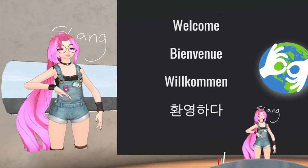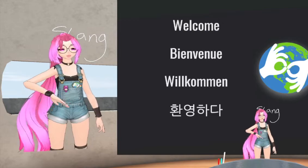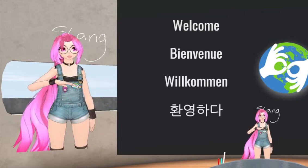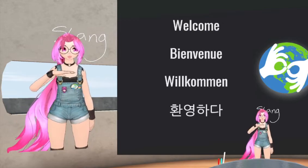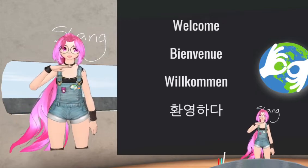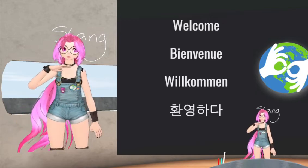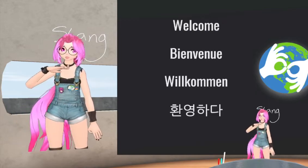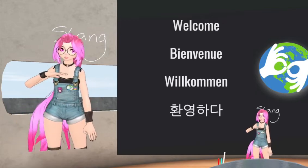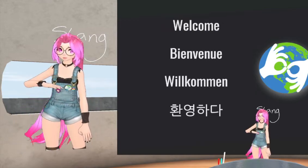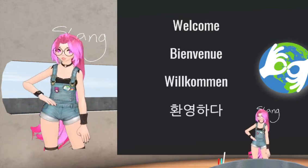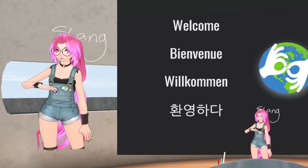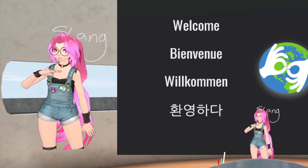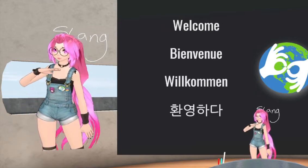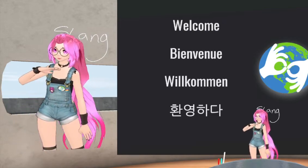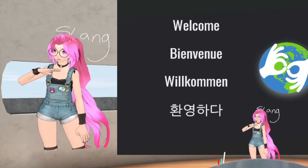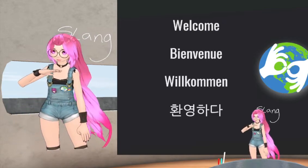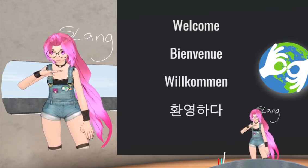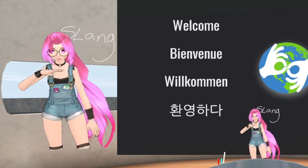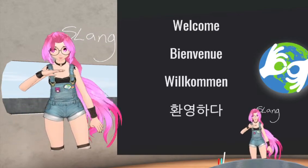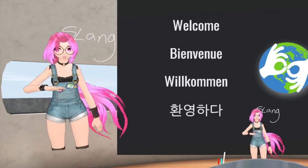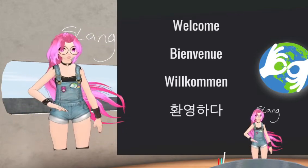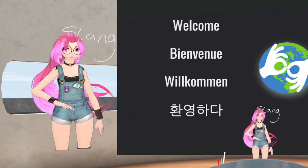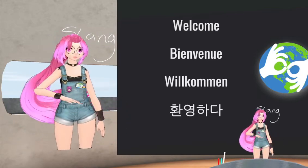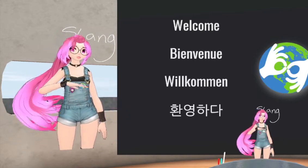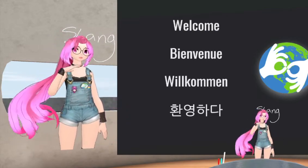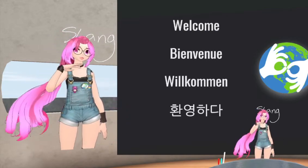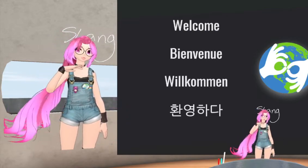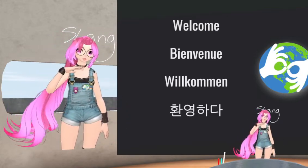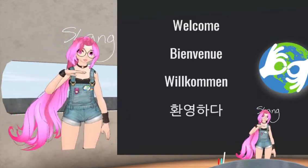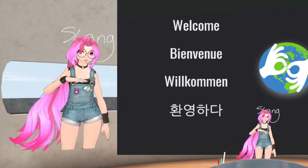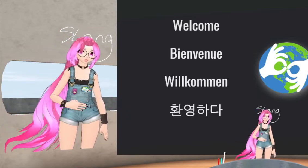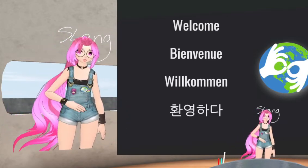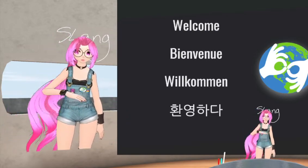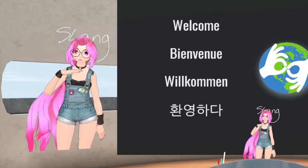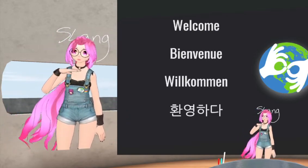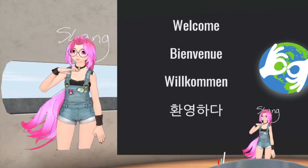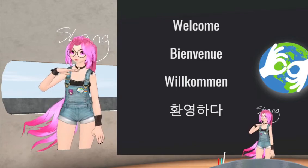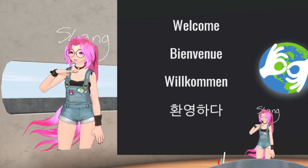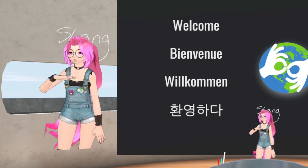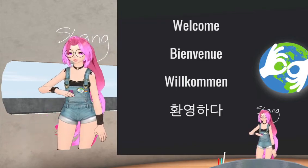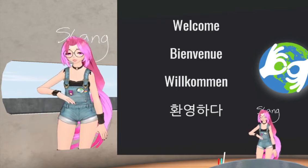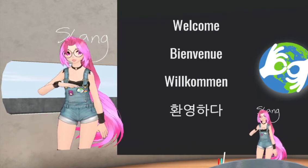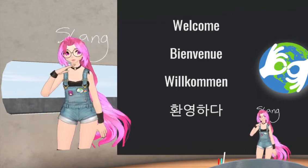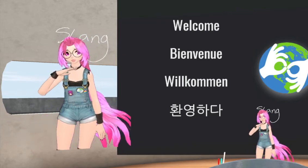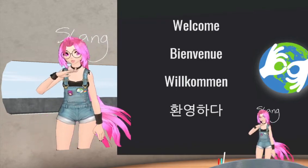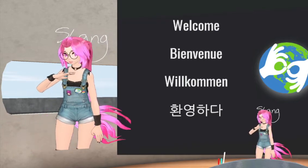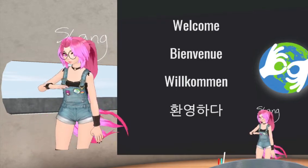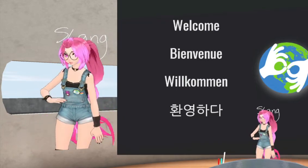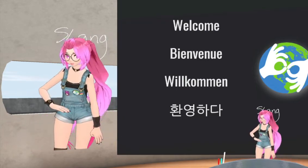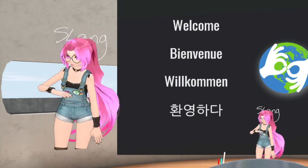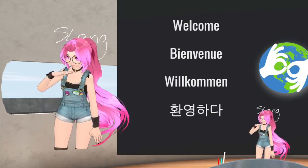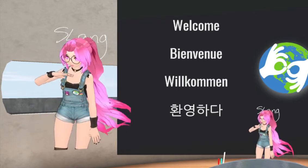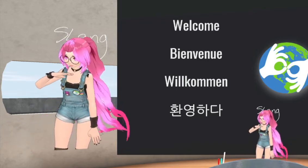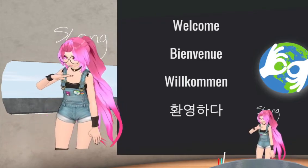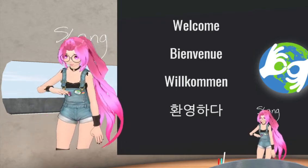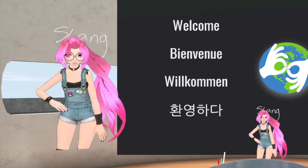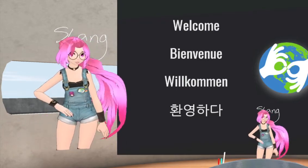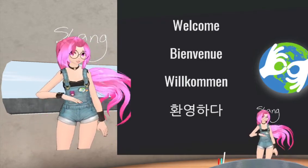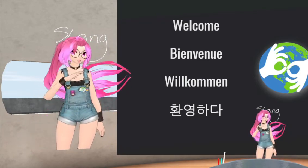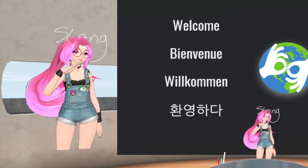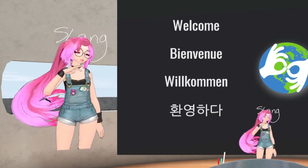You've broken this conversation. Because this is how you say break, right? You have like a stick in your hand and you're breaking it. It's very similar. You're saying like, here's